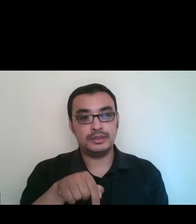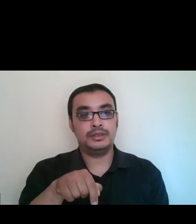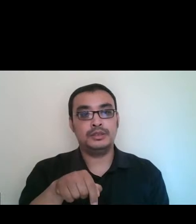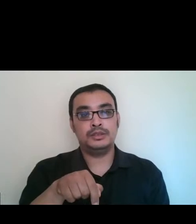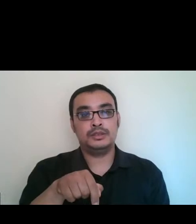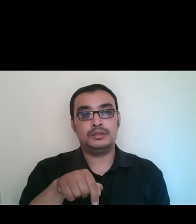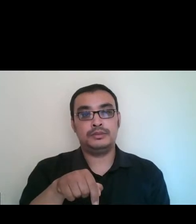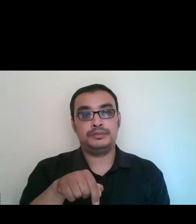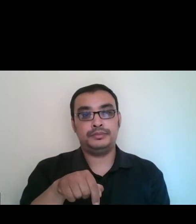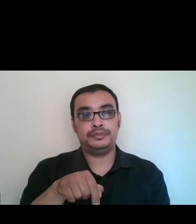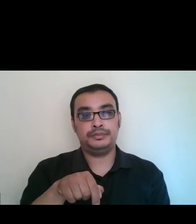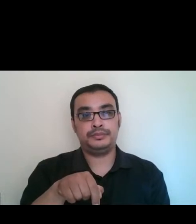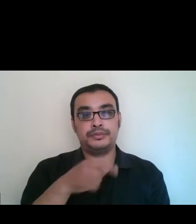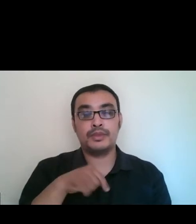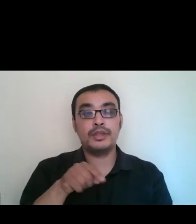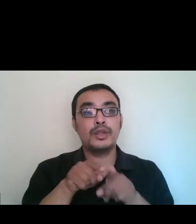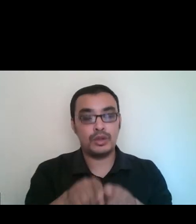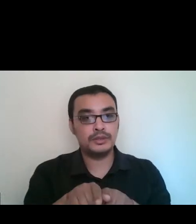have